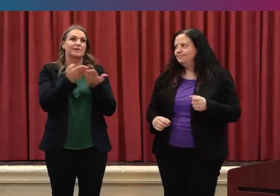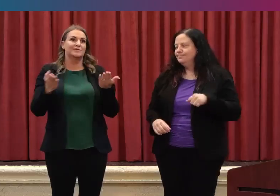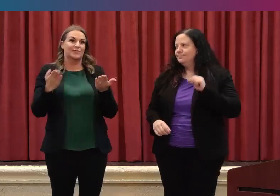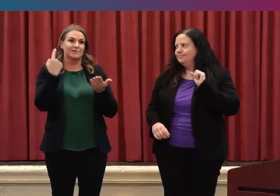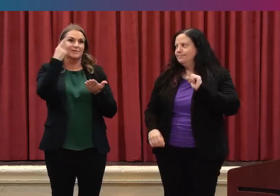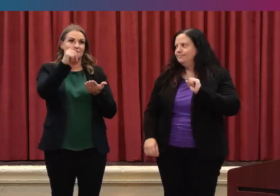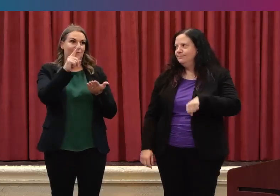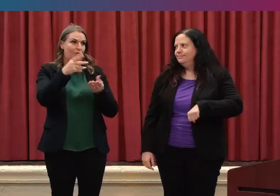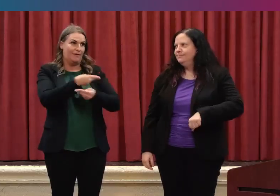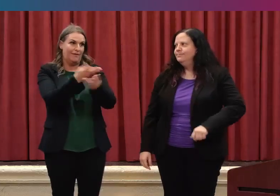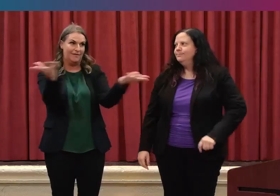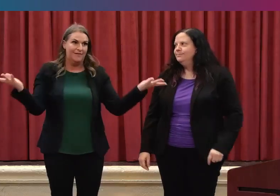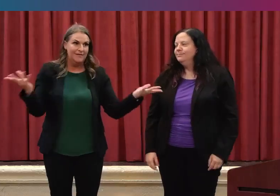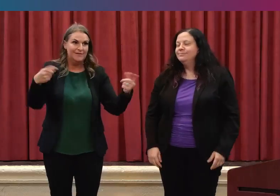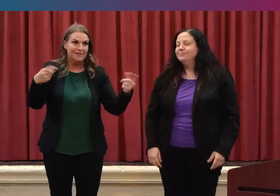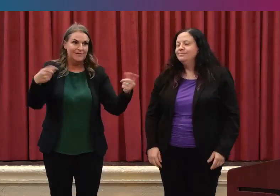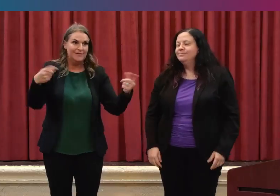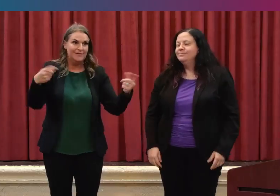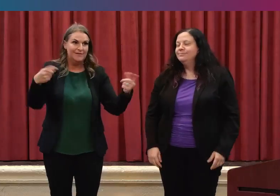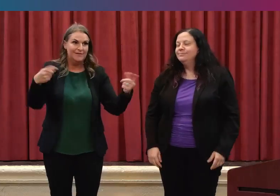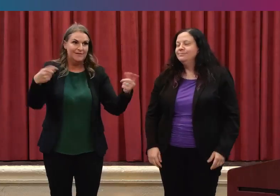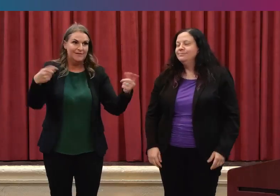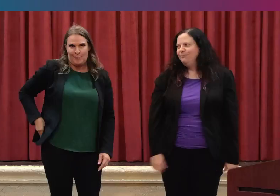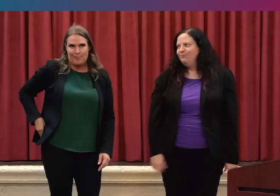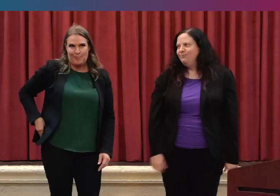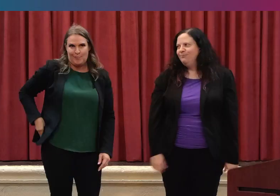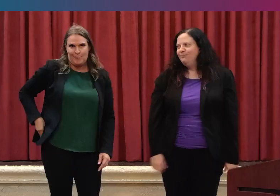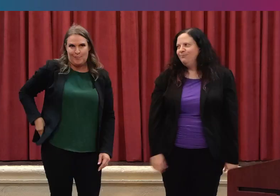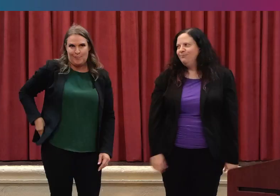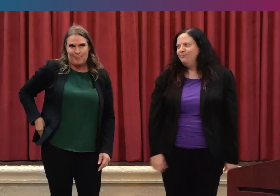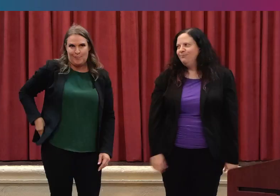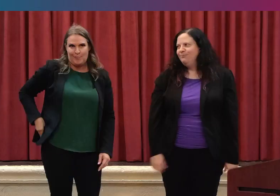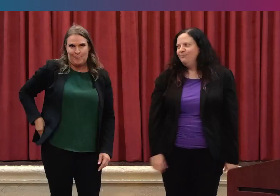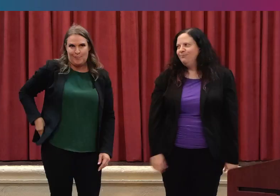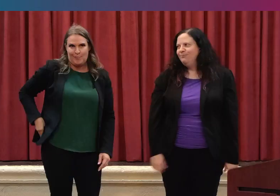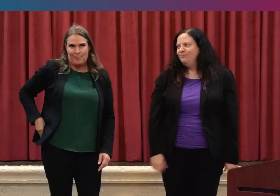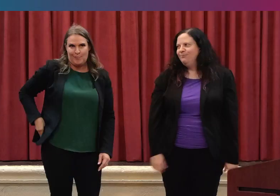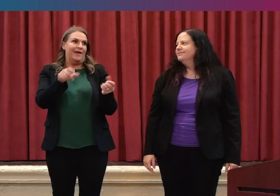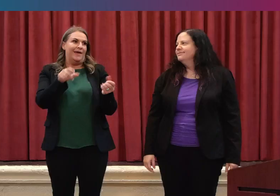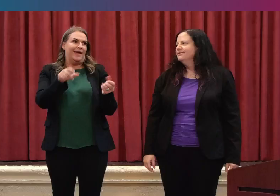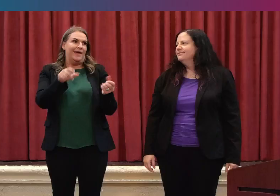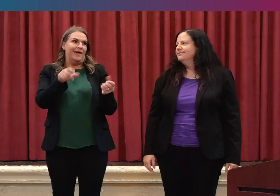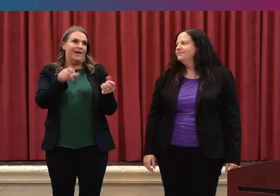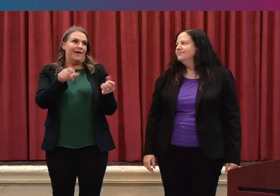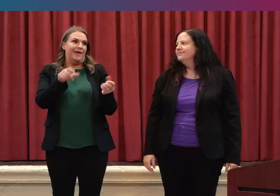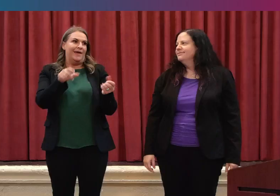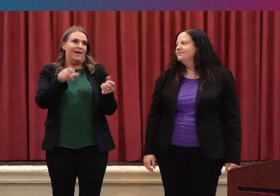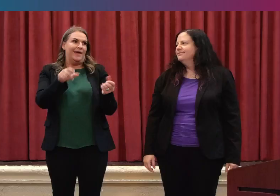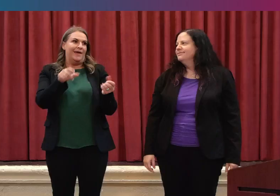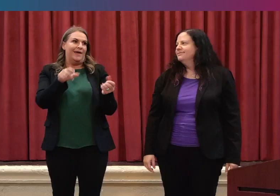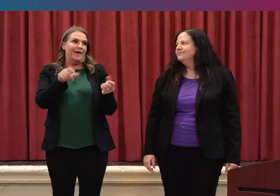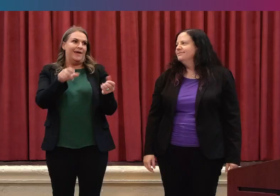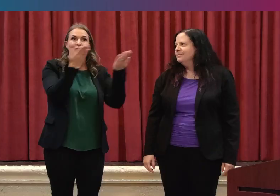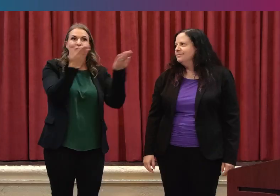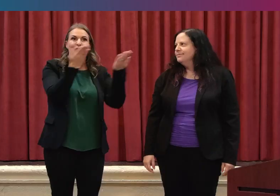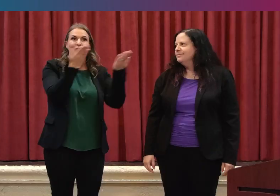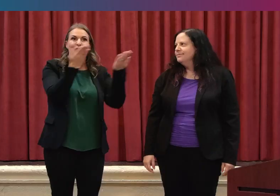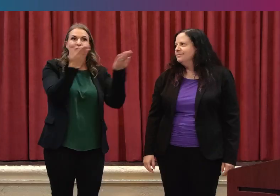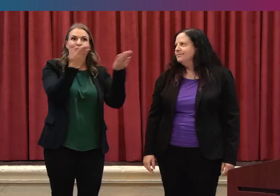we're developing resources online. I want to make sure that you all have those resources in your back pocket, whether it's a printed